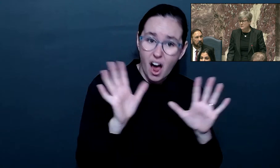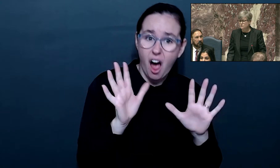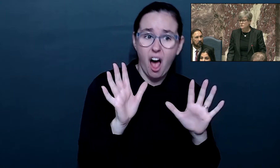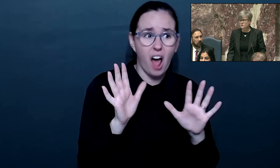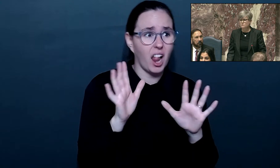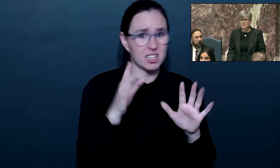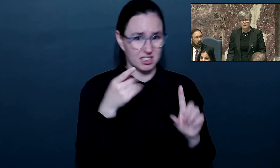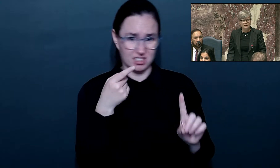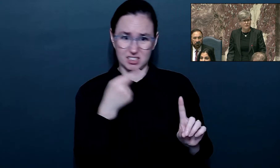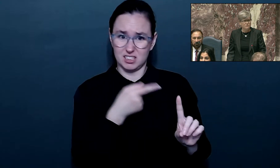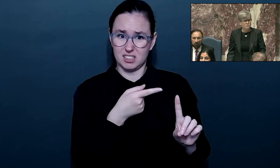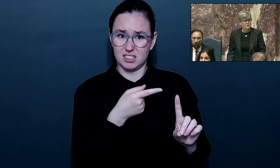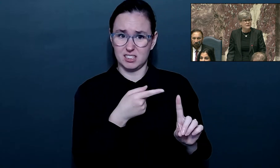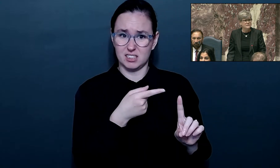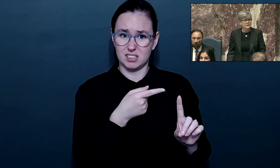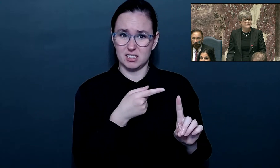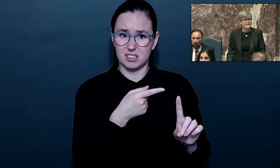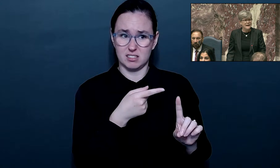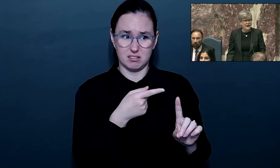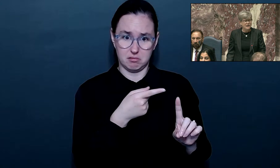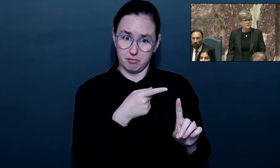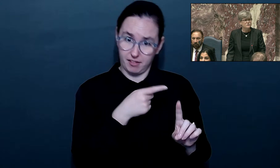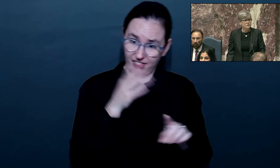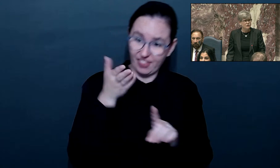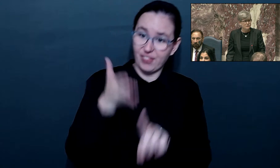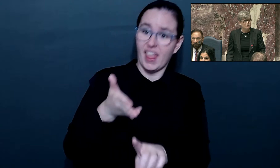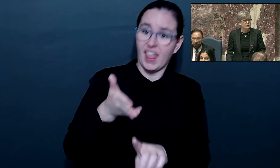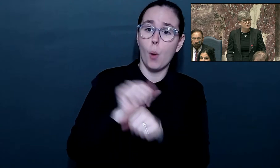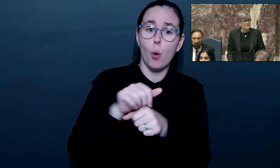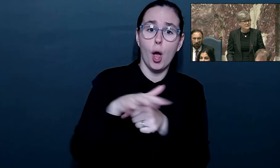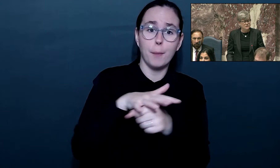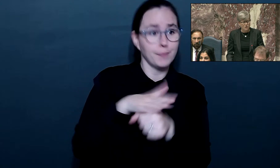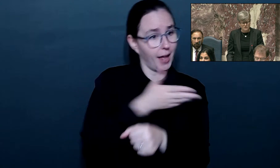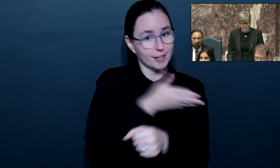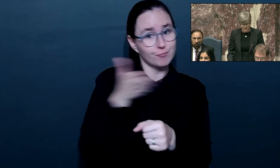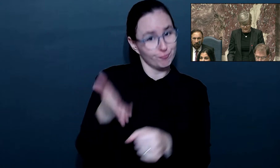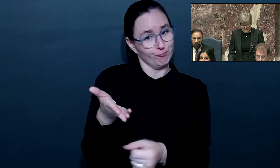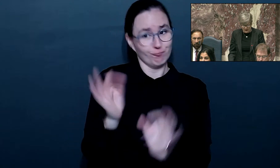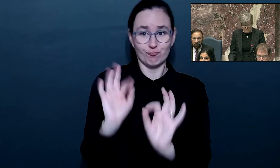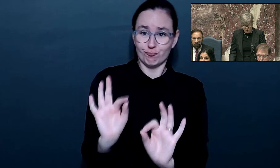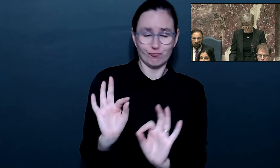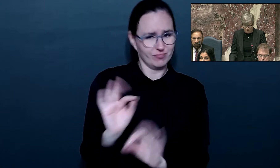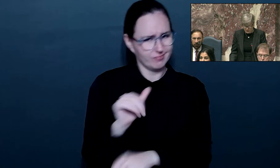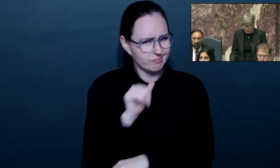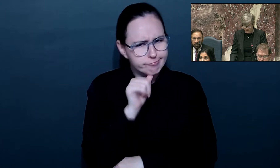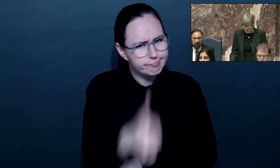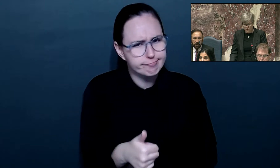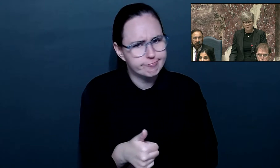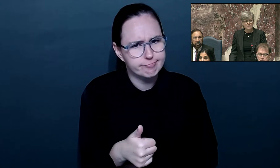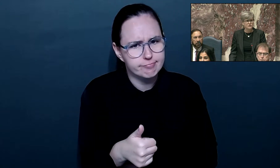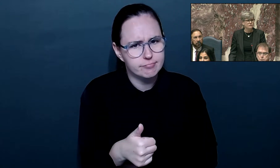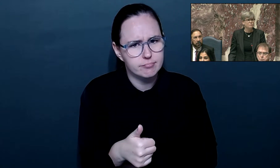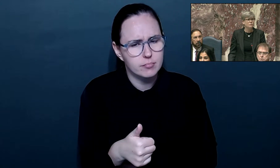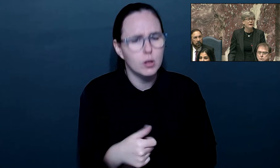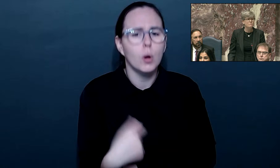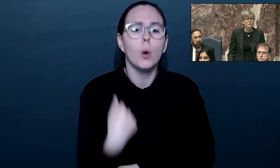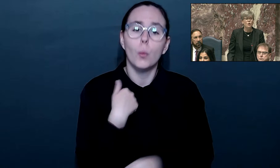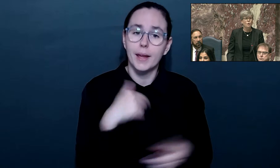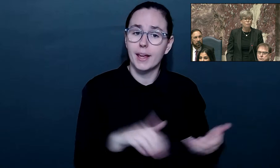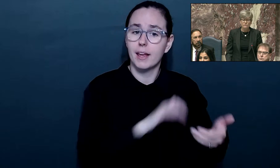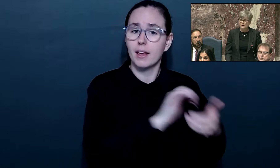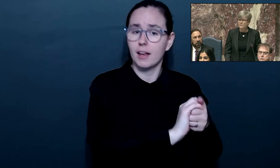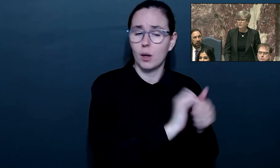with the BC Nurses Union and health authorities to add security resources into hospitals and establishing the Relational Security Initiative